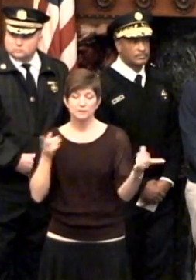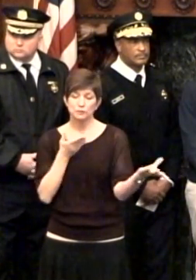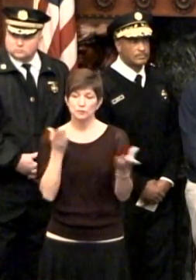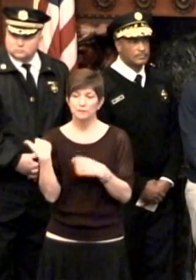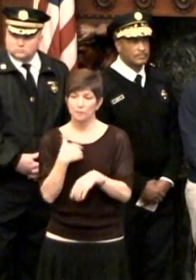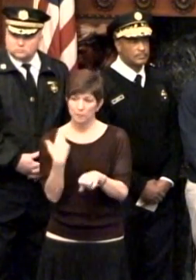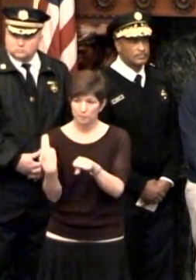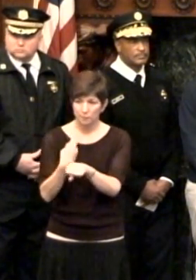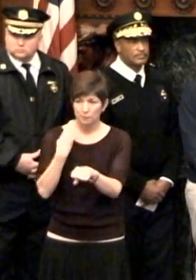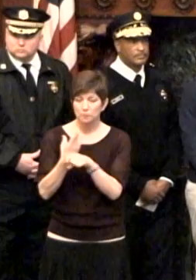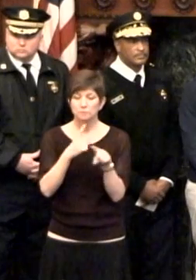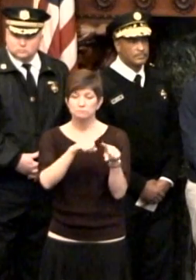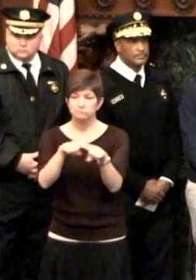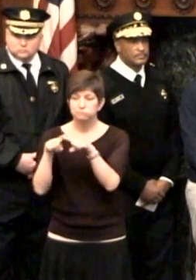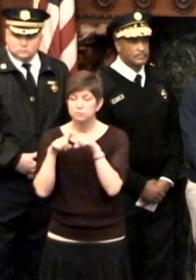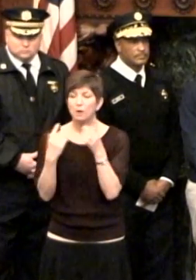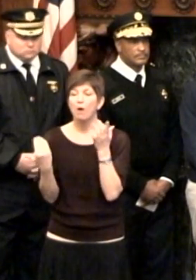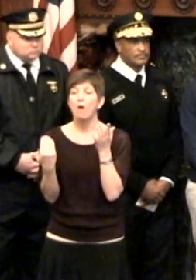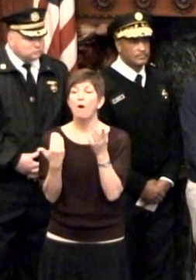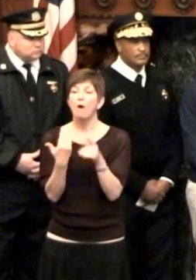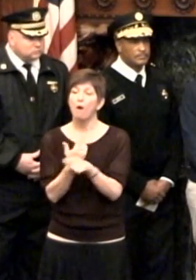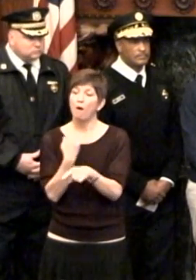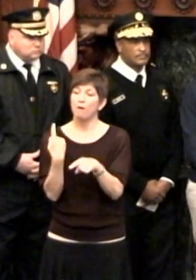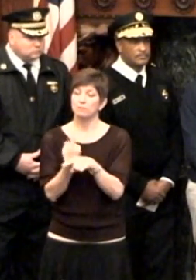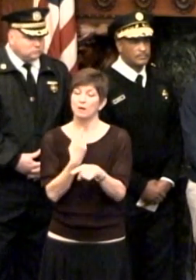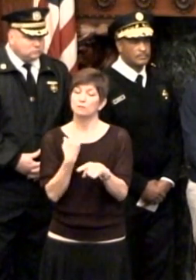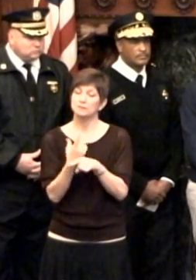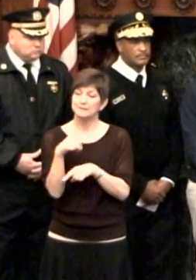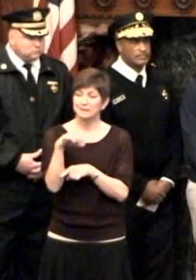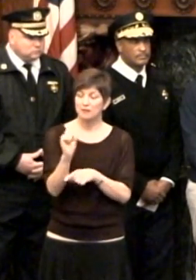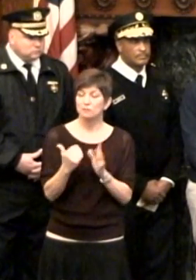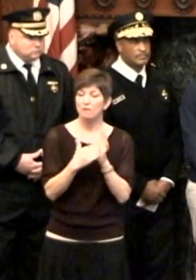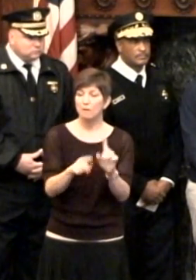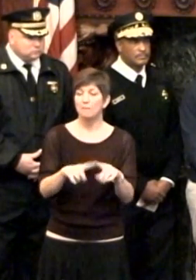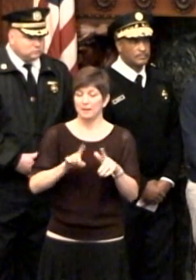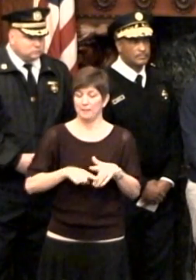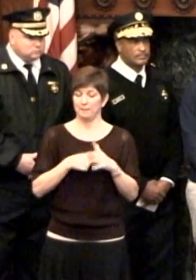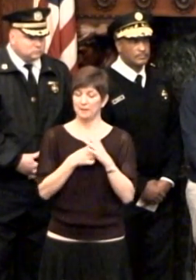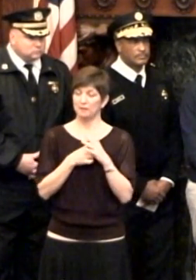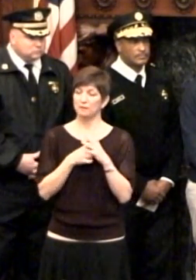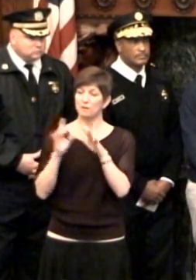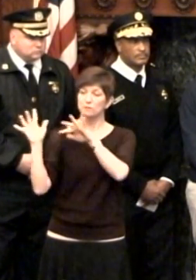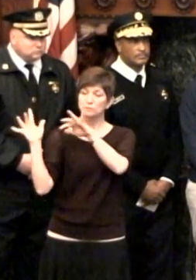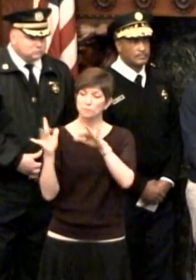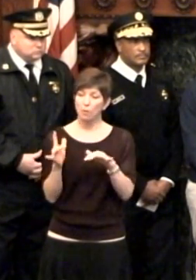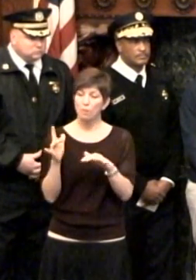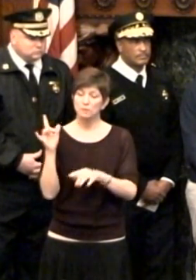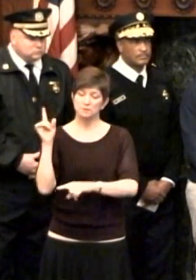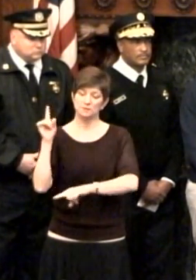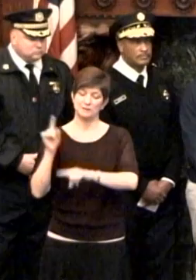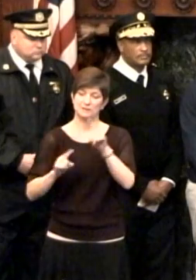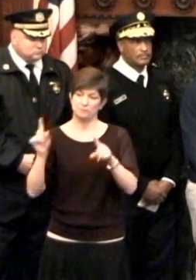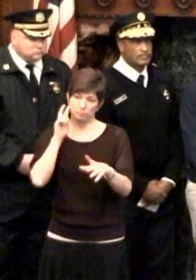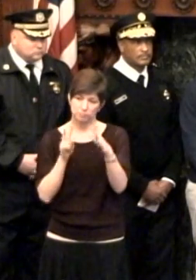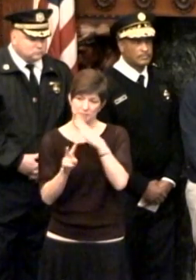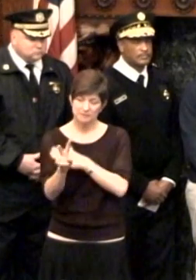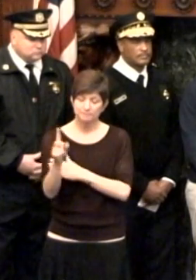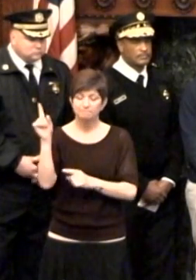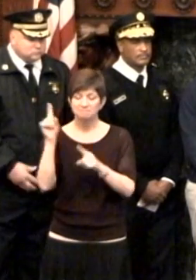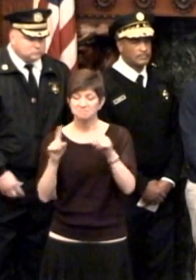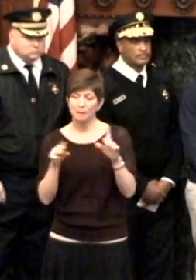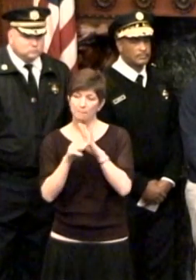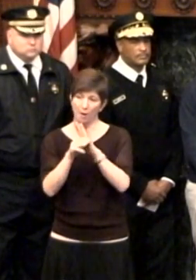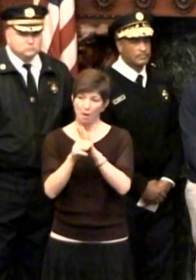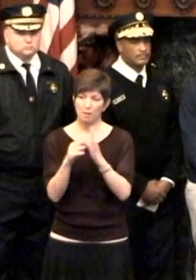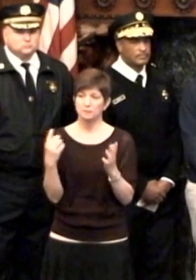that we use, who are often accurate, but at the beginning of this kind of storm often have differing predictions and different models,